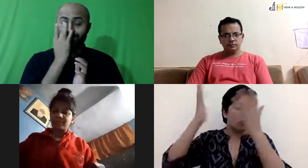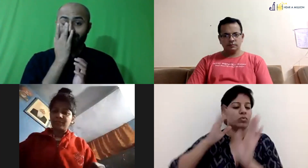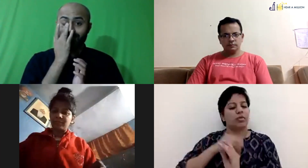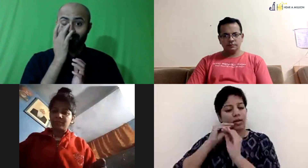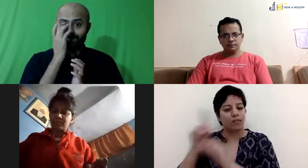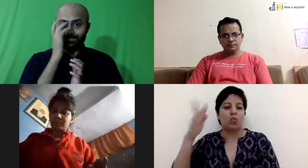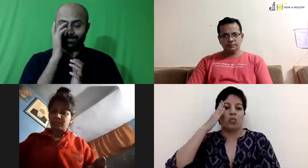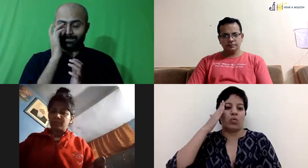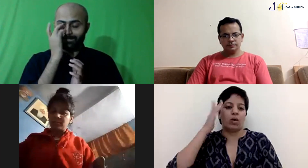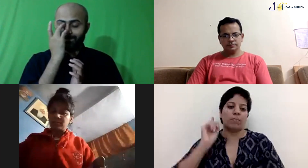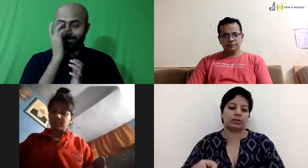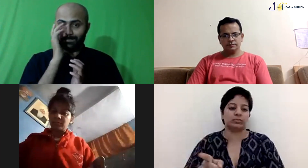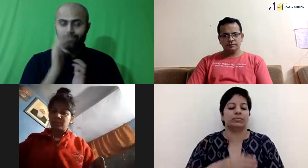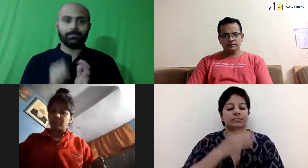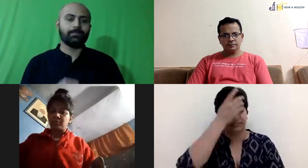me.